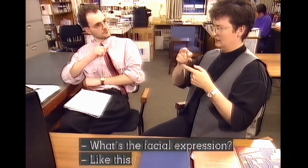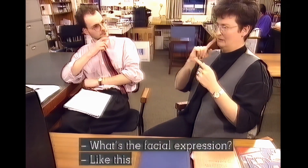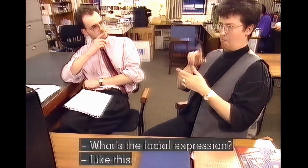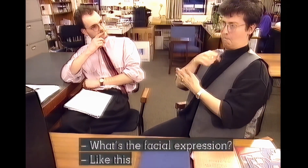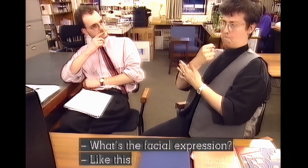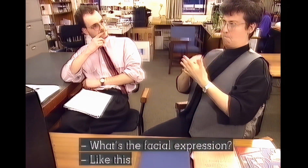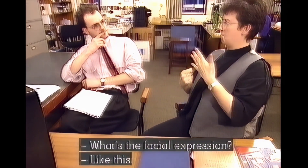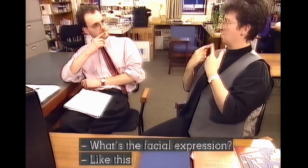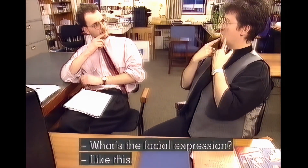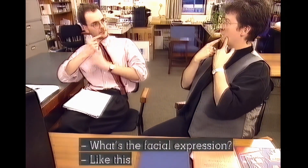expression? Like this.